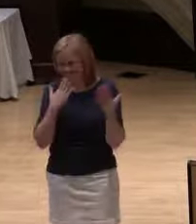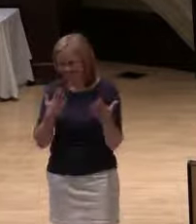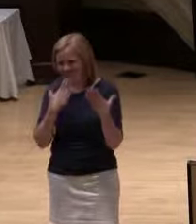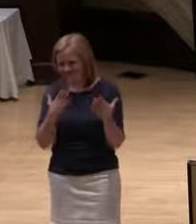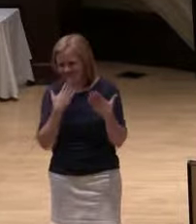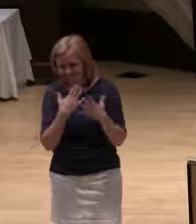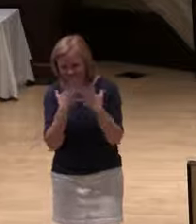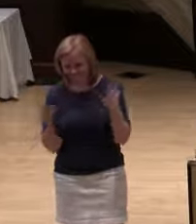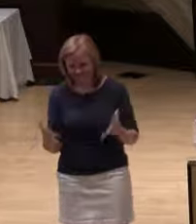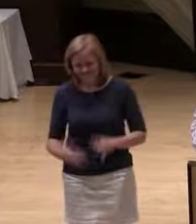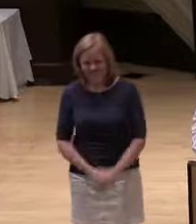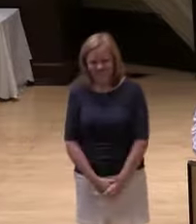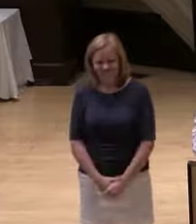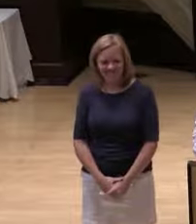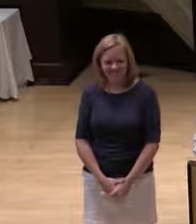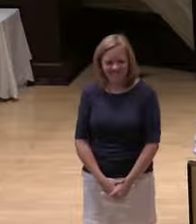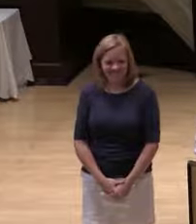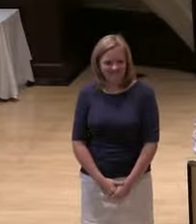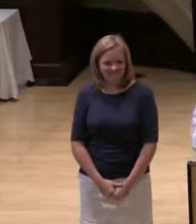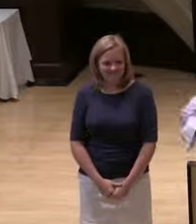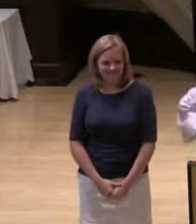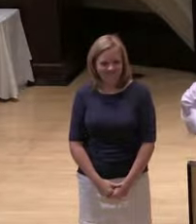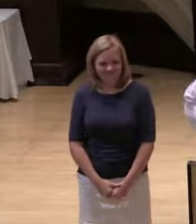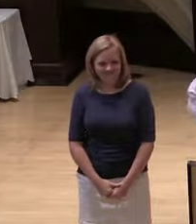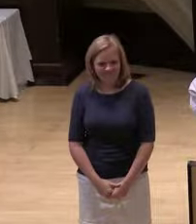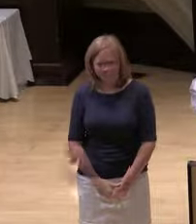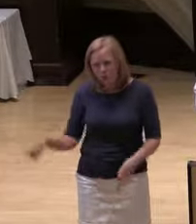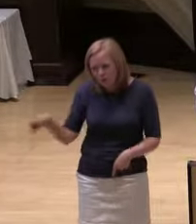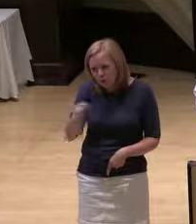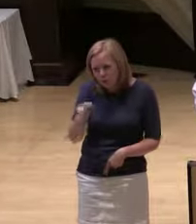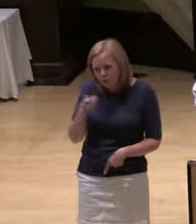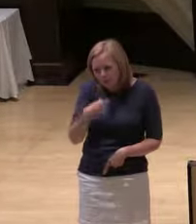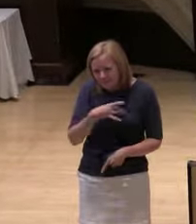you guys so much. I think y'all just like to make me cry.